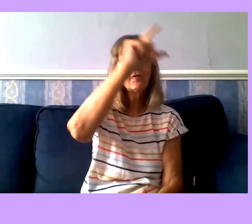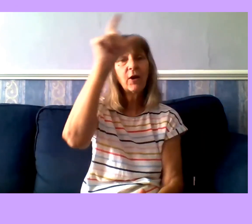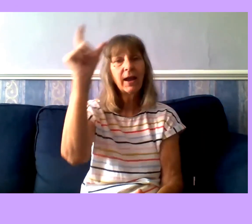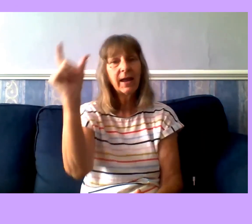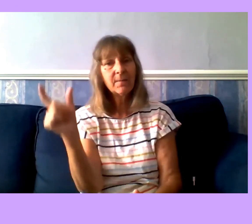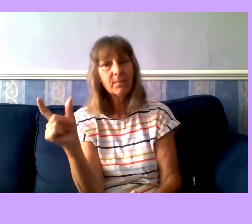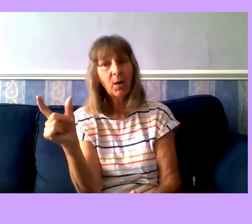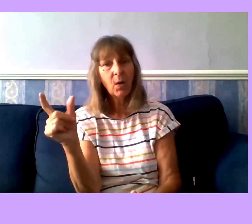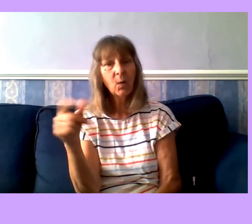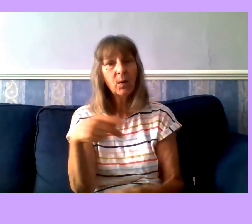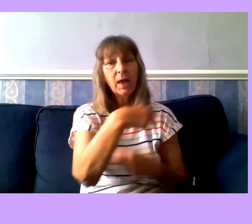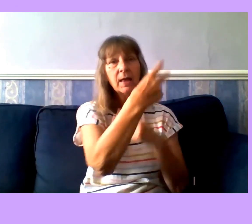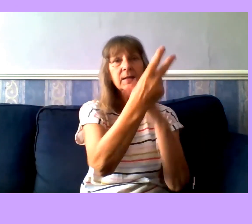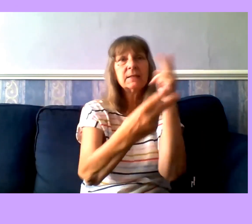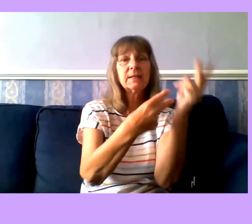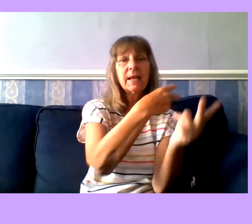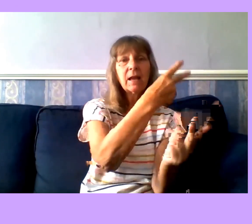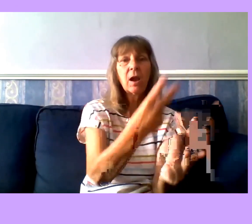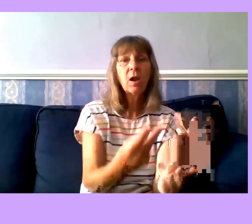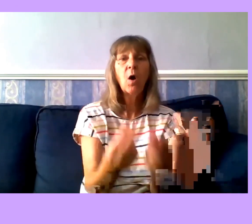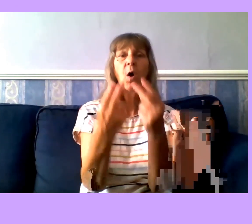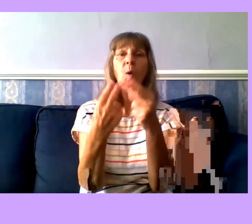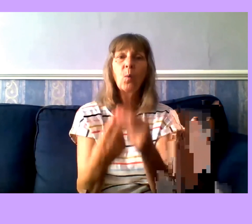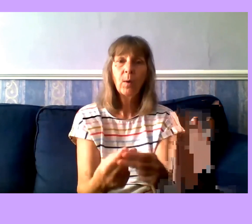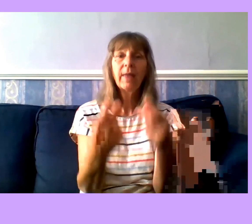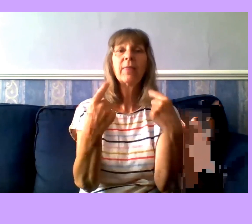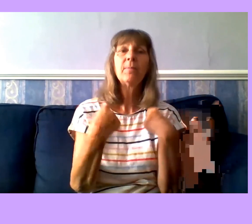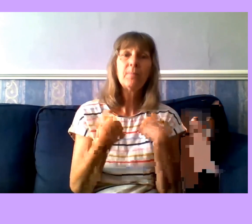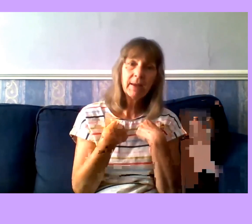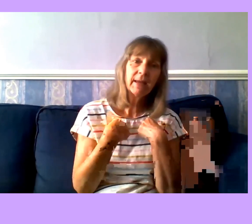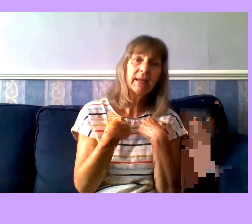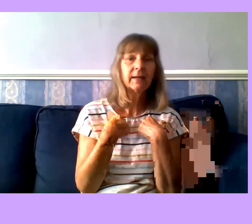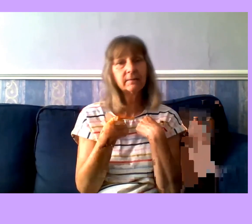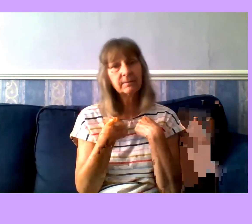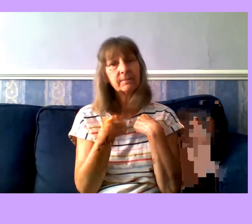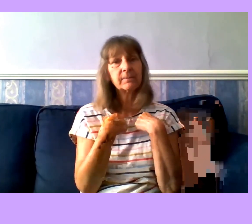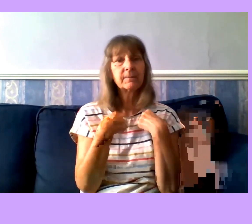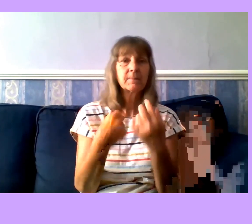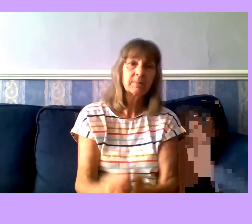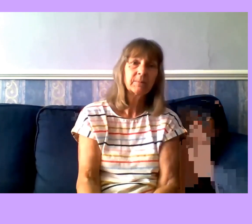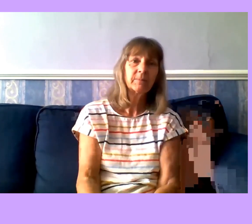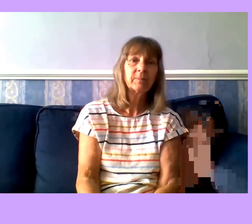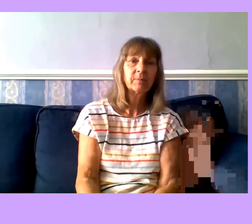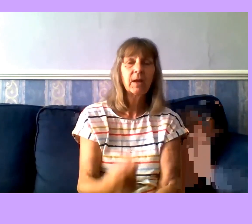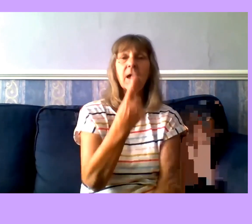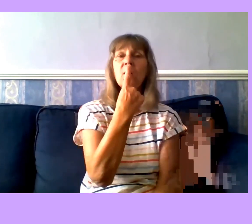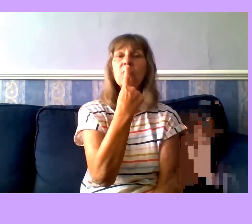sing a rainbow, sing along with me.